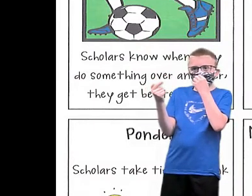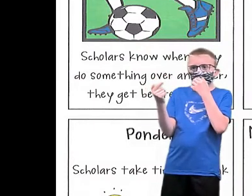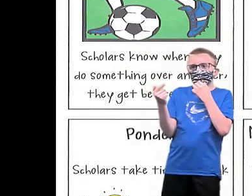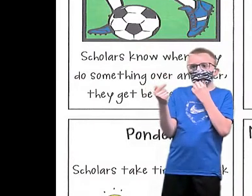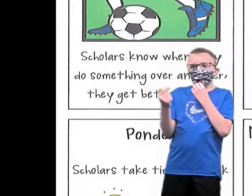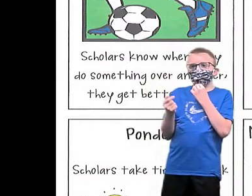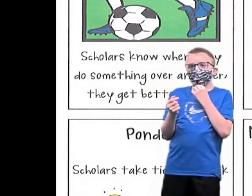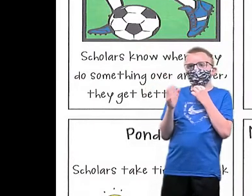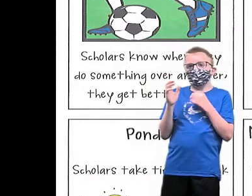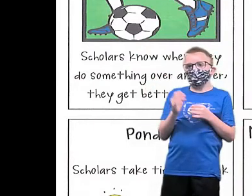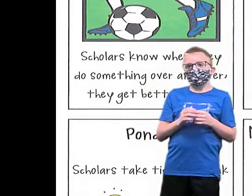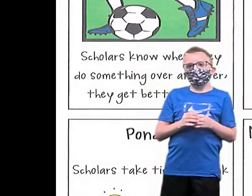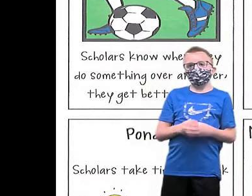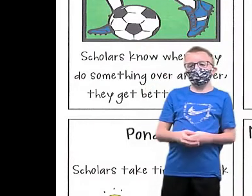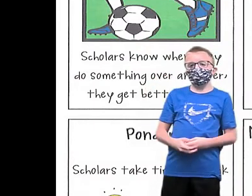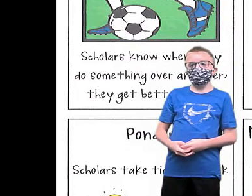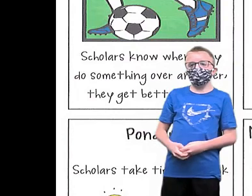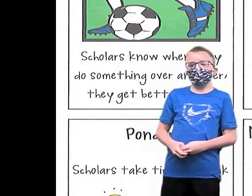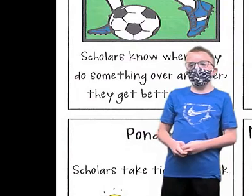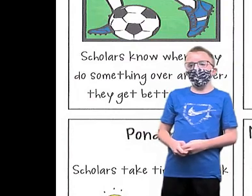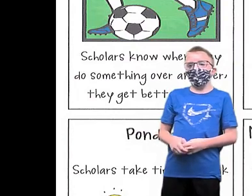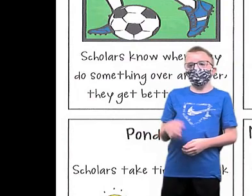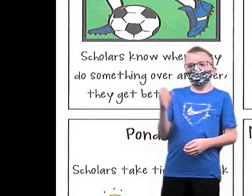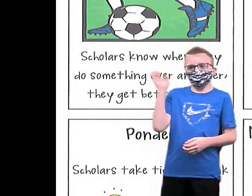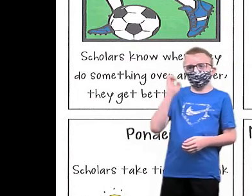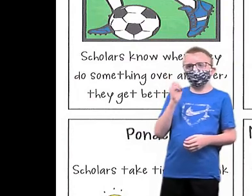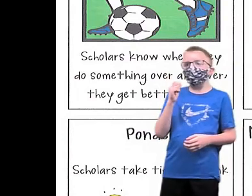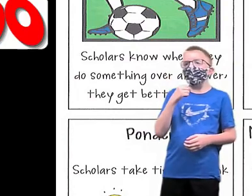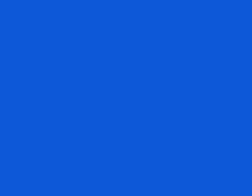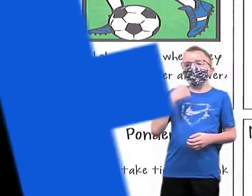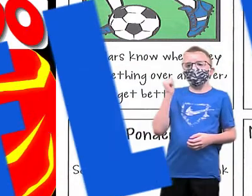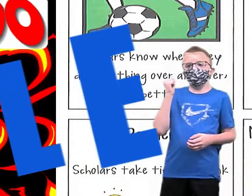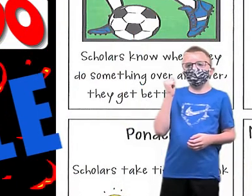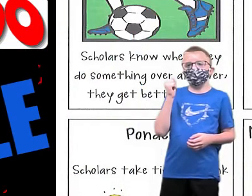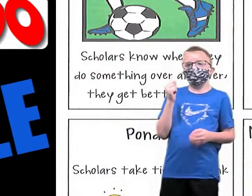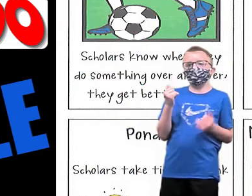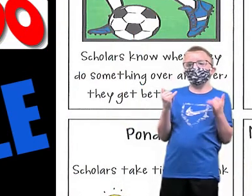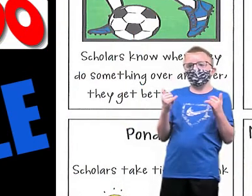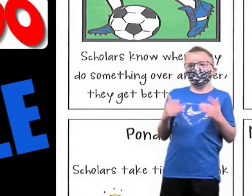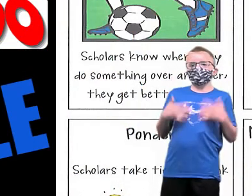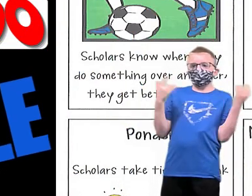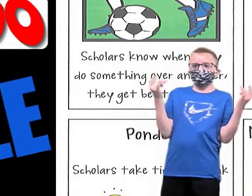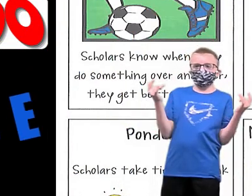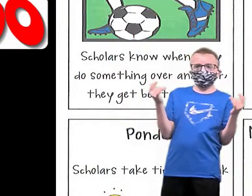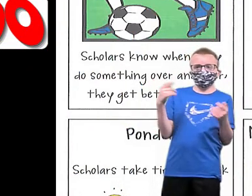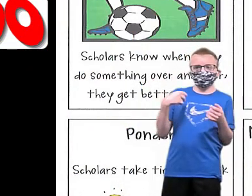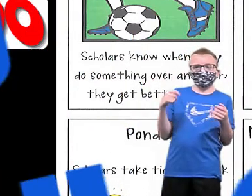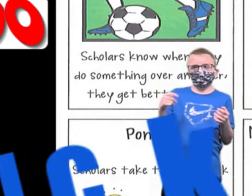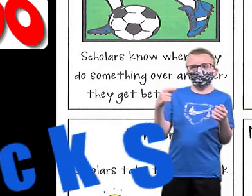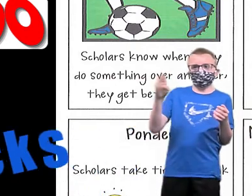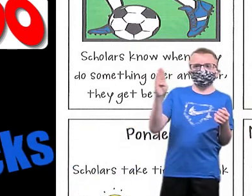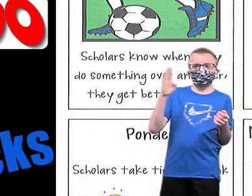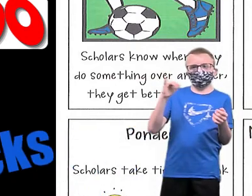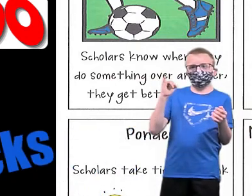Brad Malio. And I'm Emma. Today's current event is the PBIS raffle, the